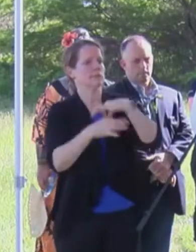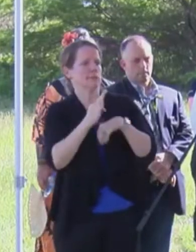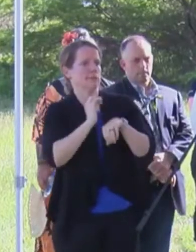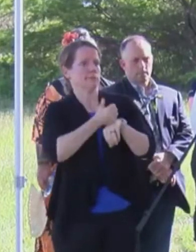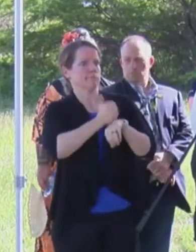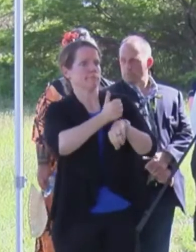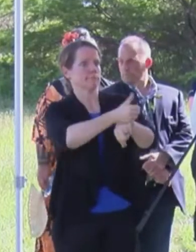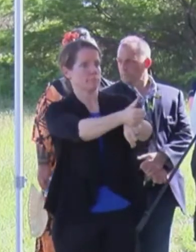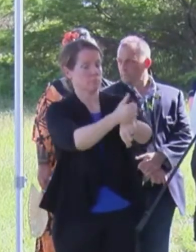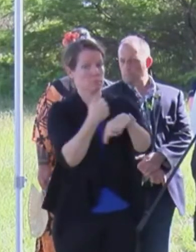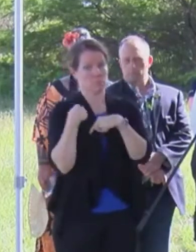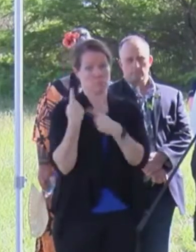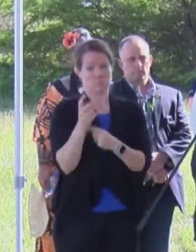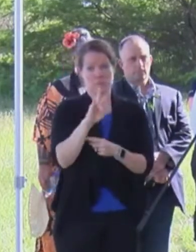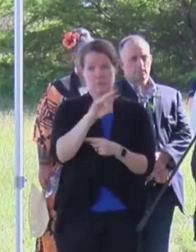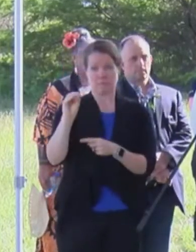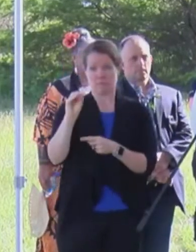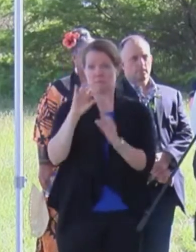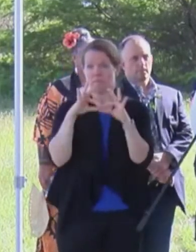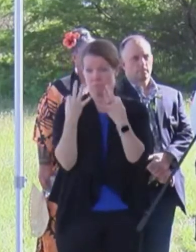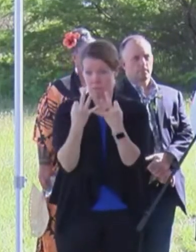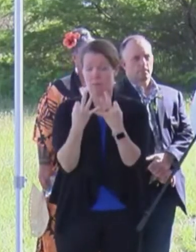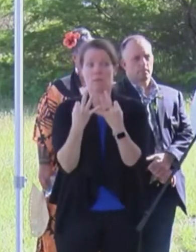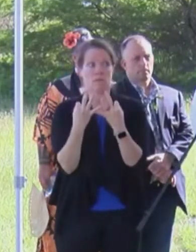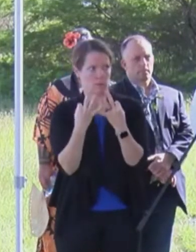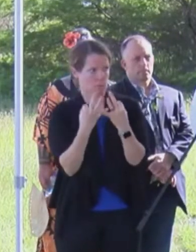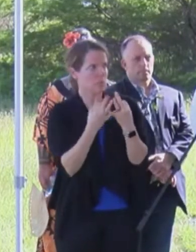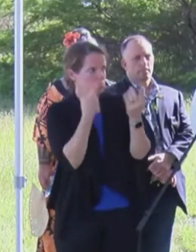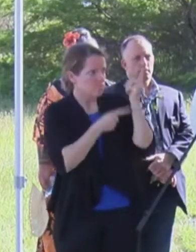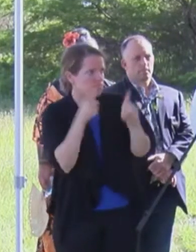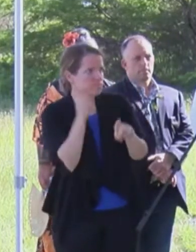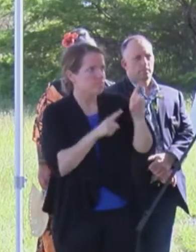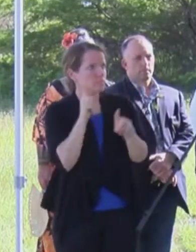more every week. It's really starting to pick up speed.